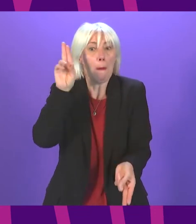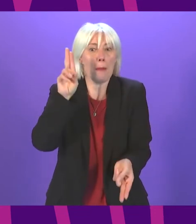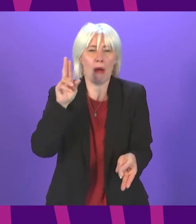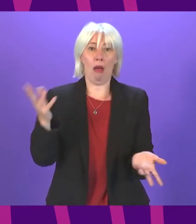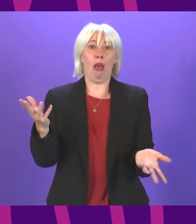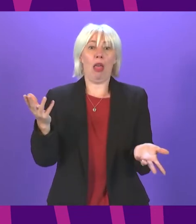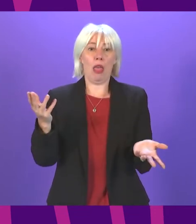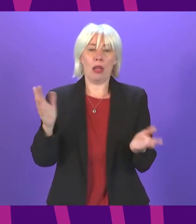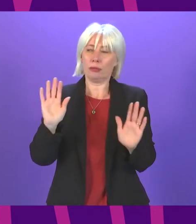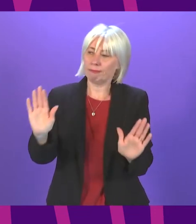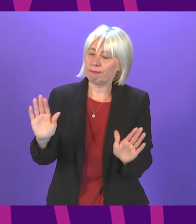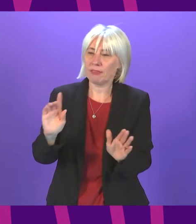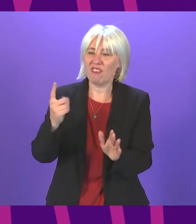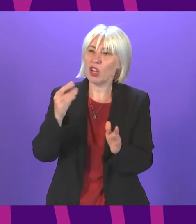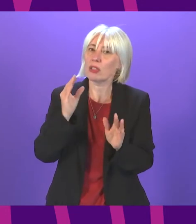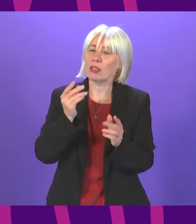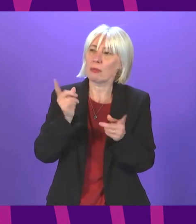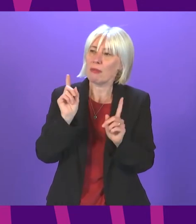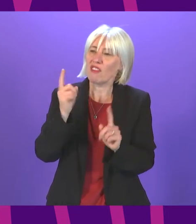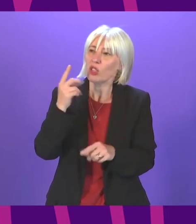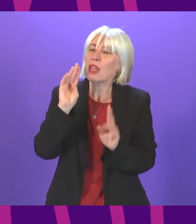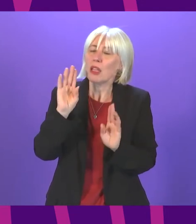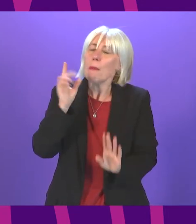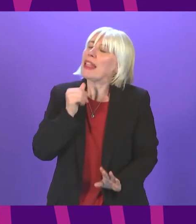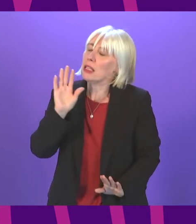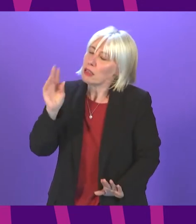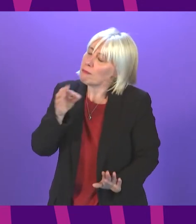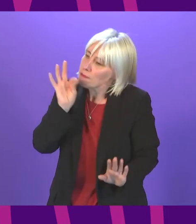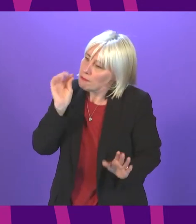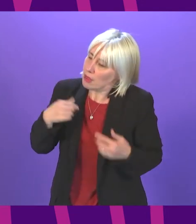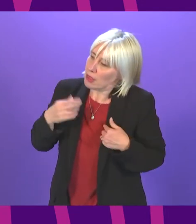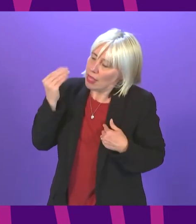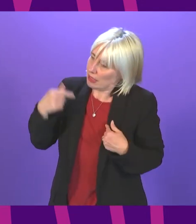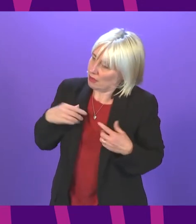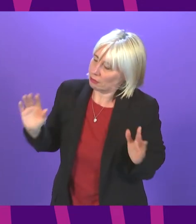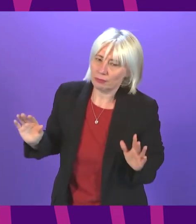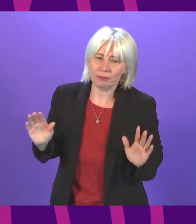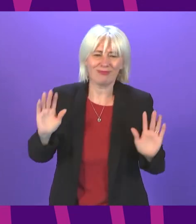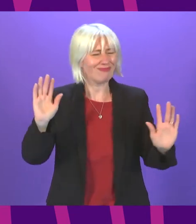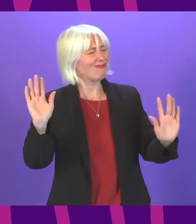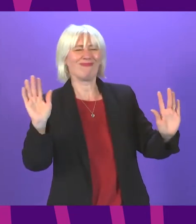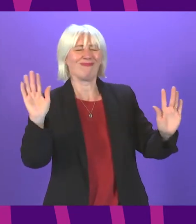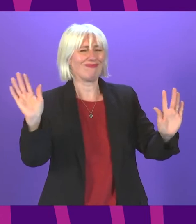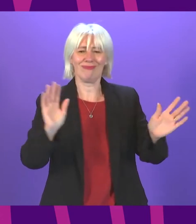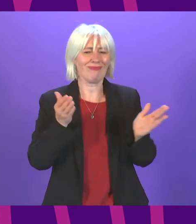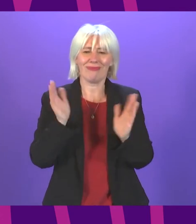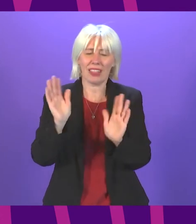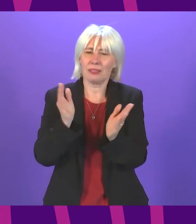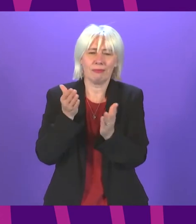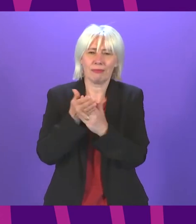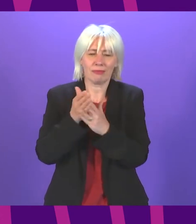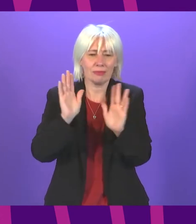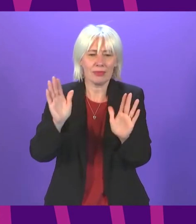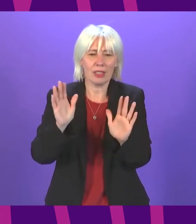If the First Minister listens... No, I think we've heard enough. Listen, I'm saying... Can I just say to everybody that